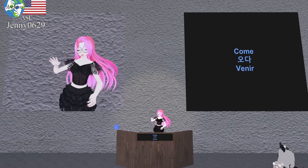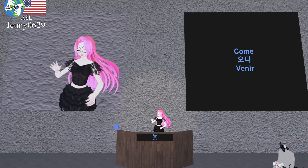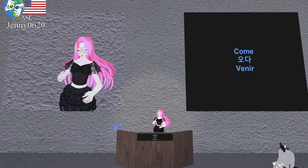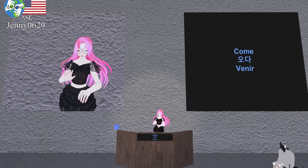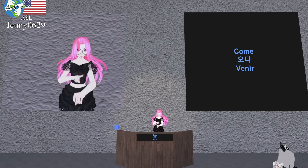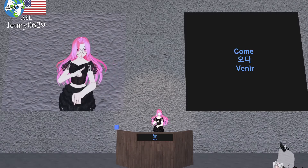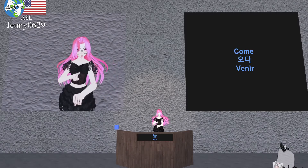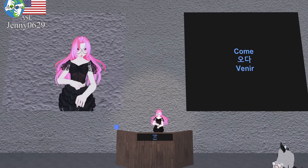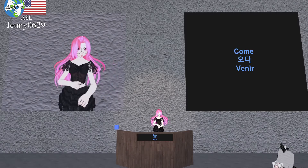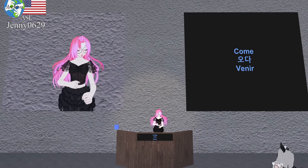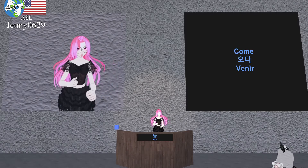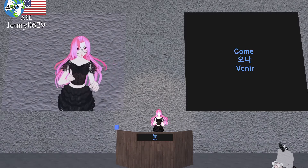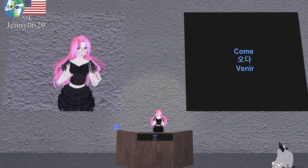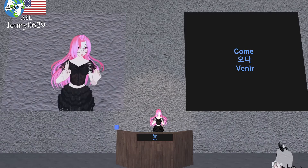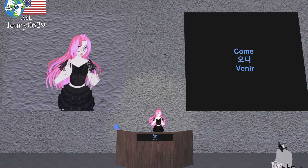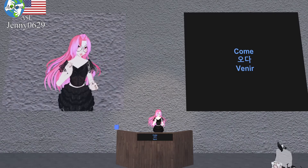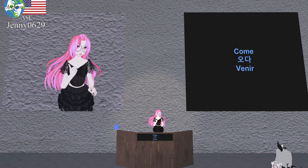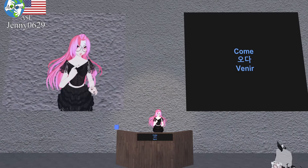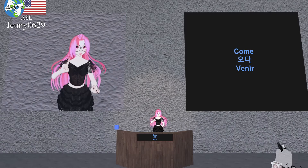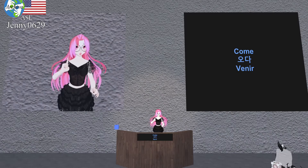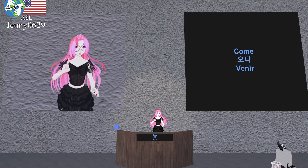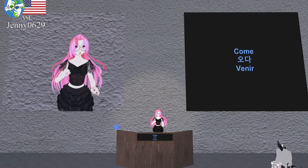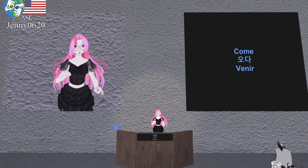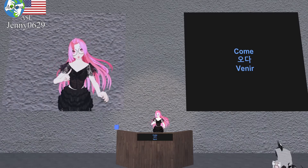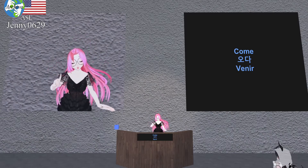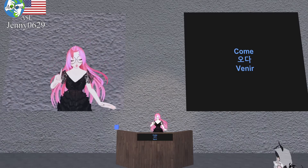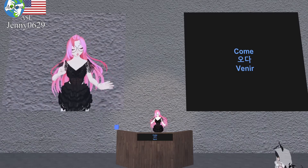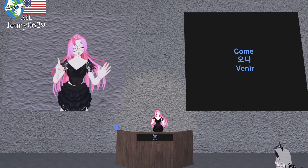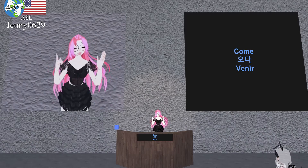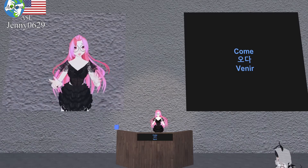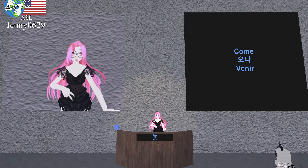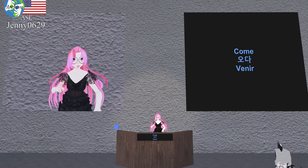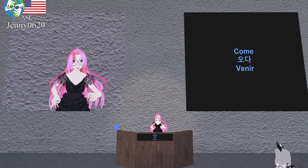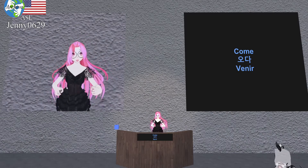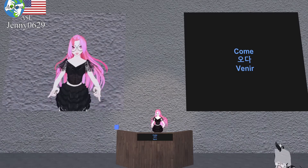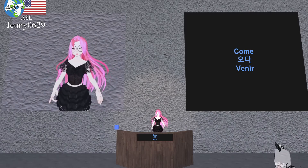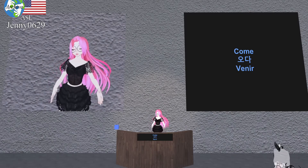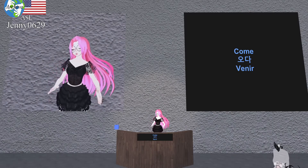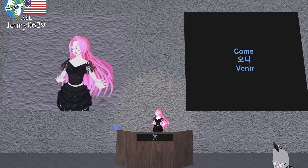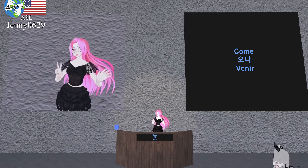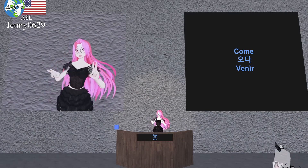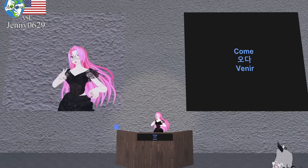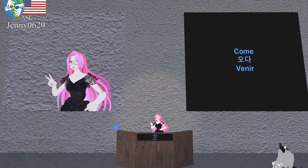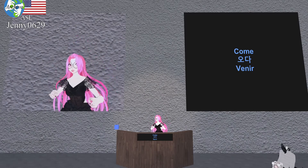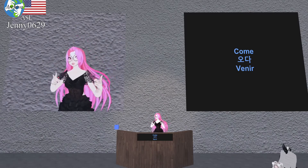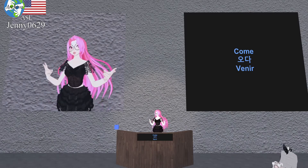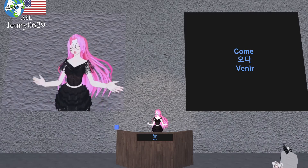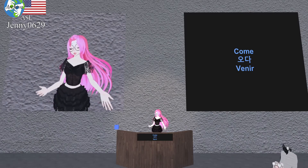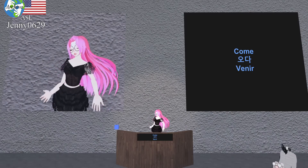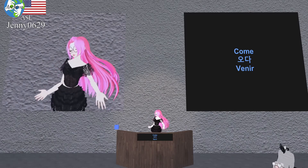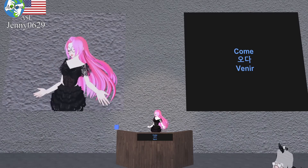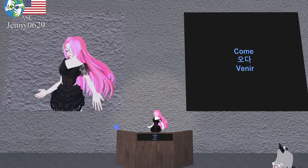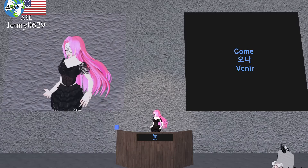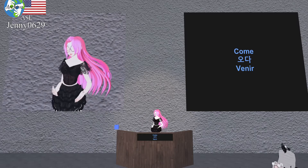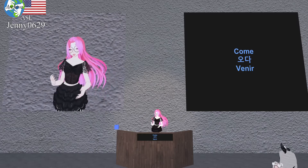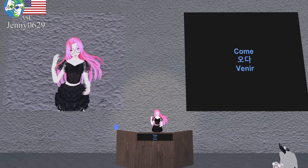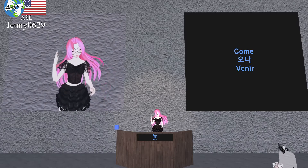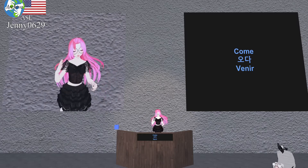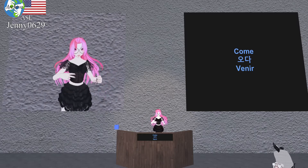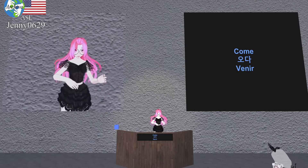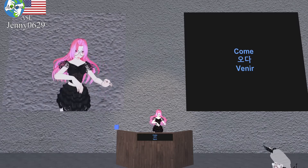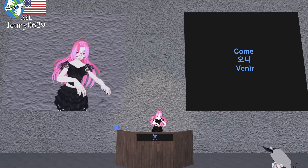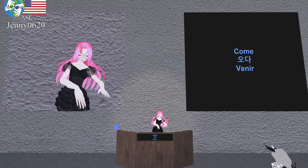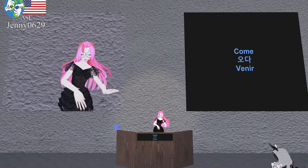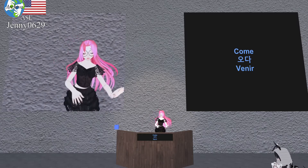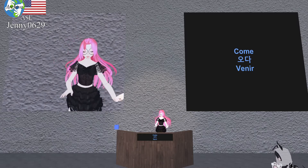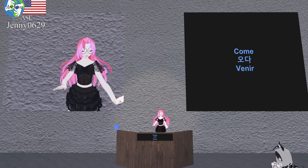have been in this community for a long time. You're going to offend deaf people because deaf people are people. You're going to offend people. You